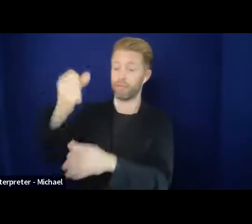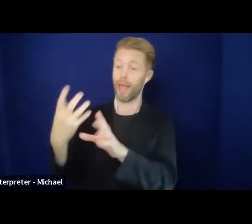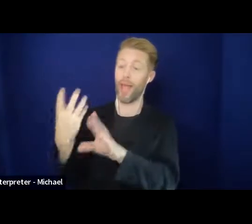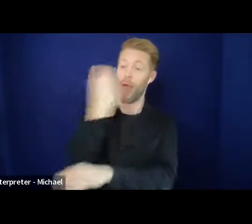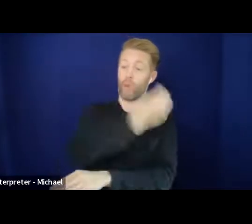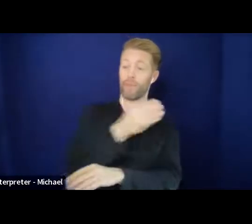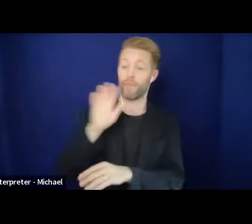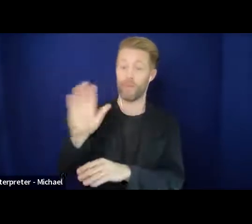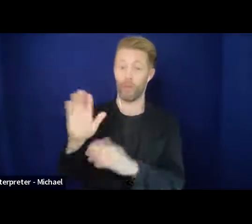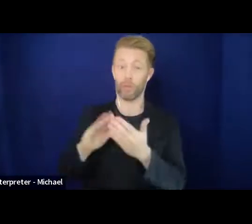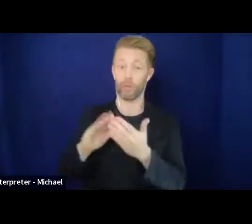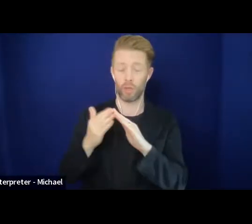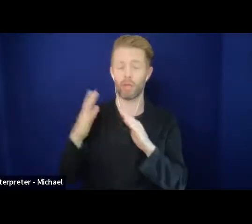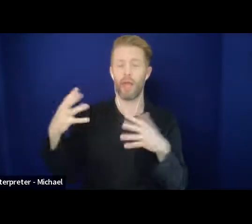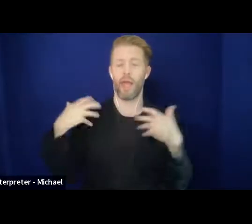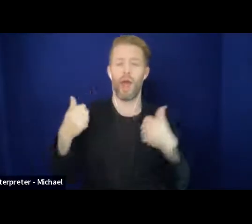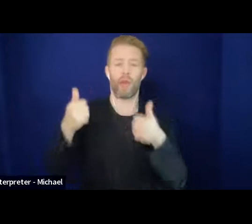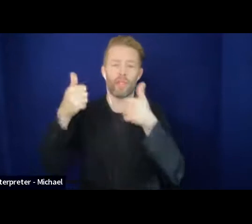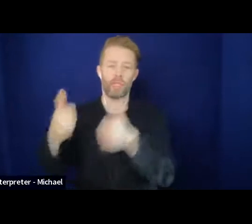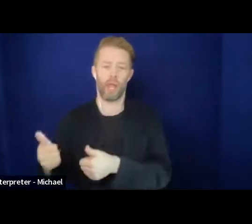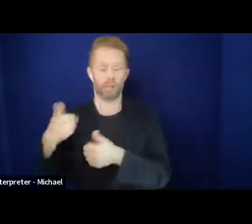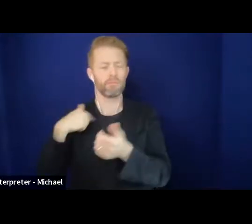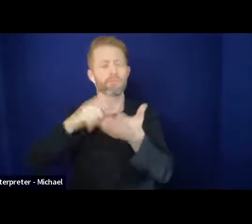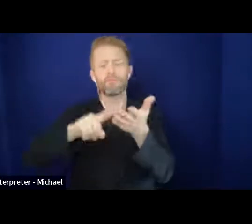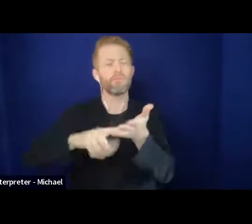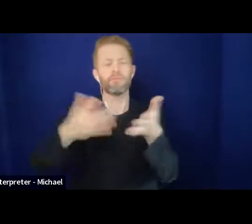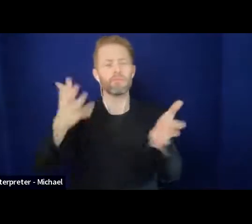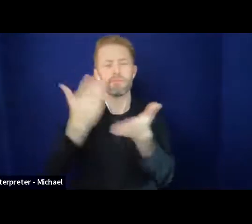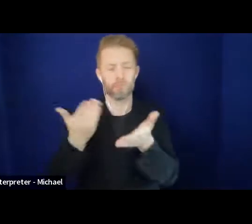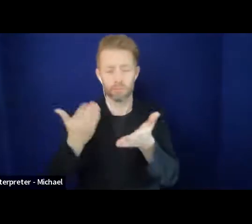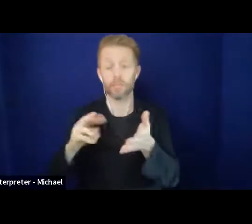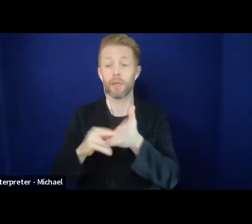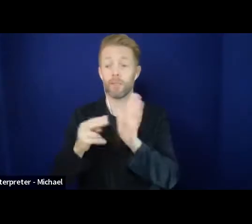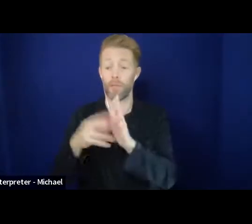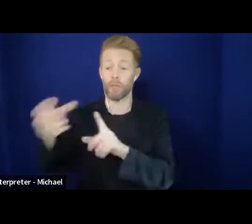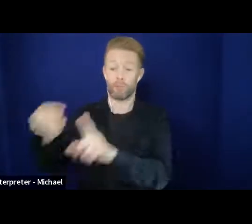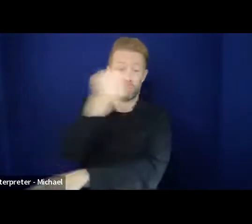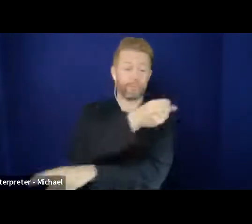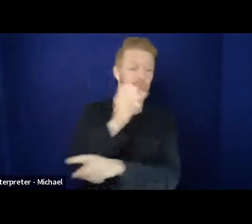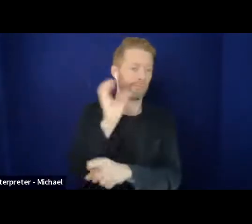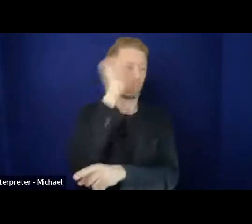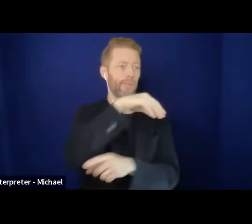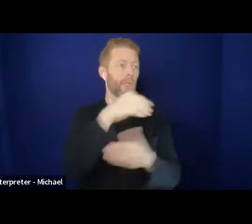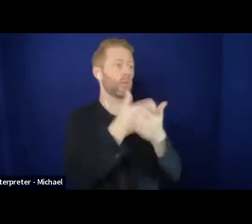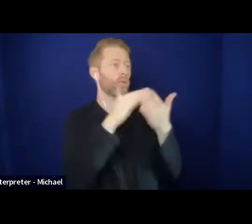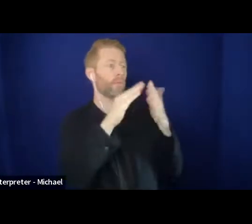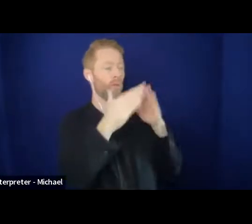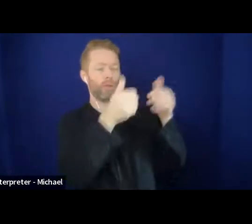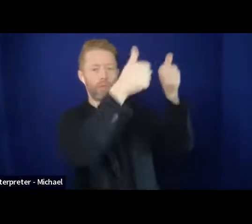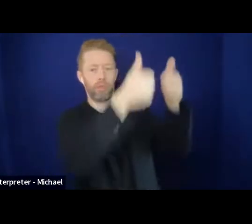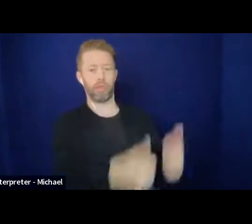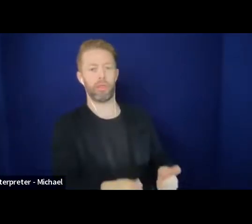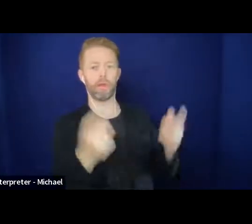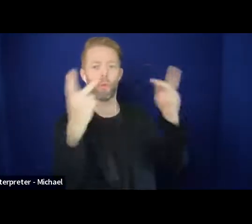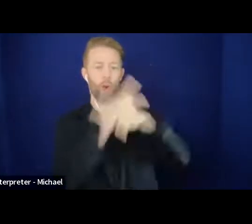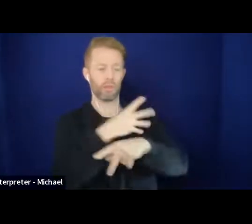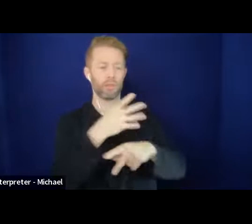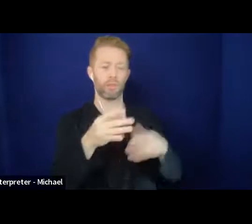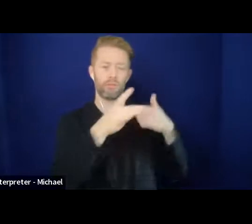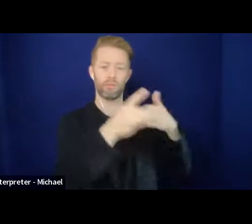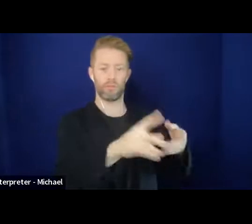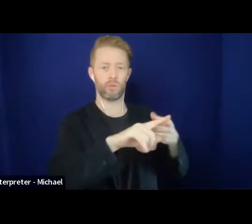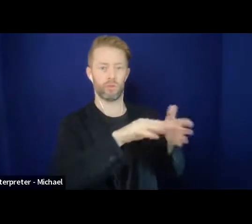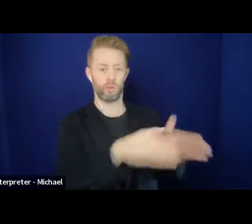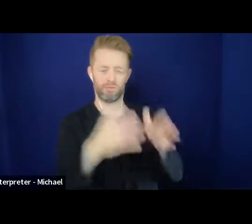health declines. And so they decline quicker, and it leads to death. And we have seen many, unfortunately, of